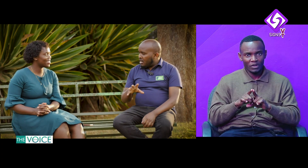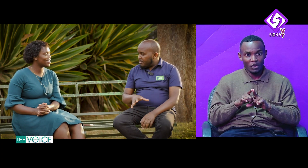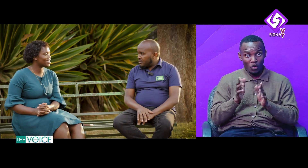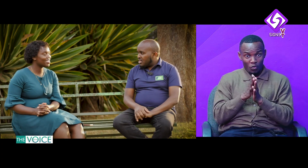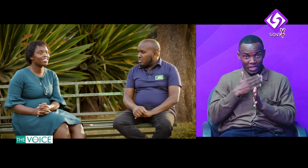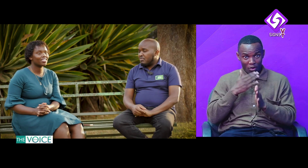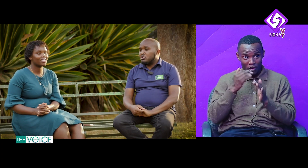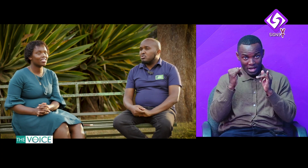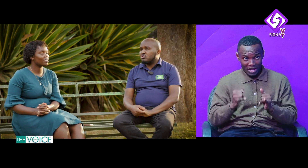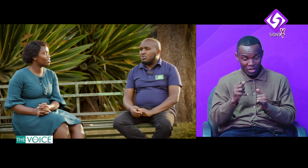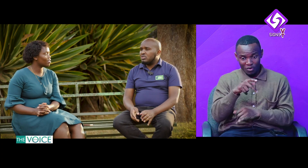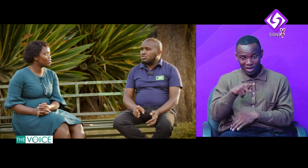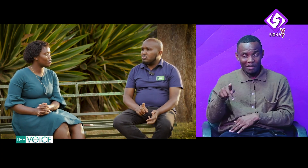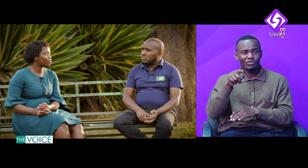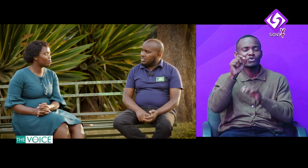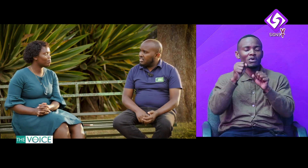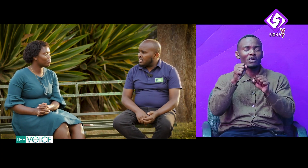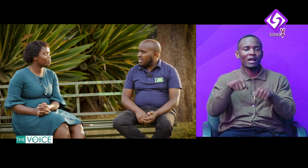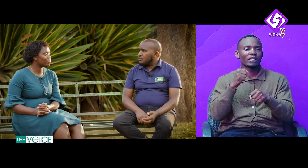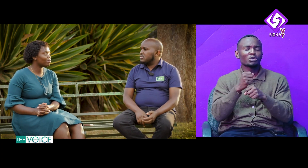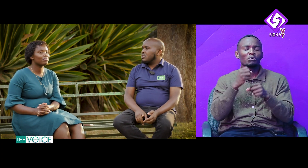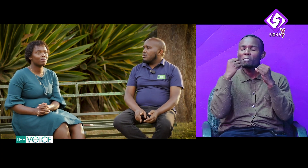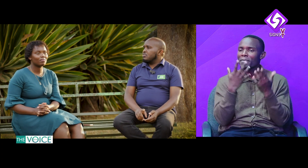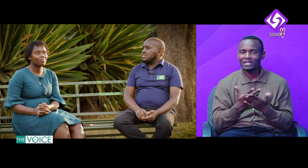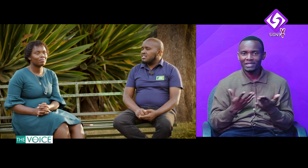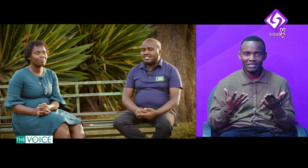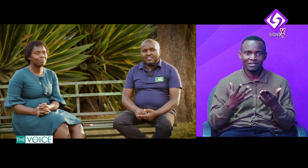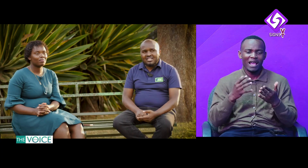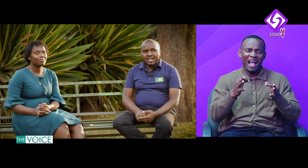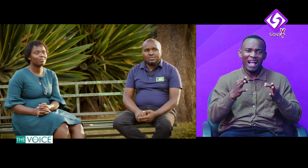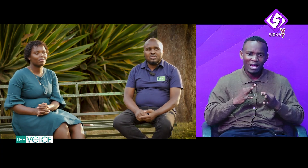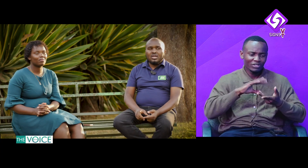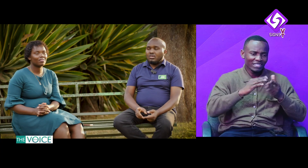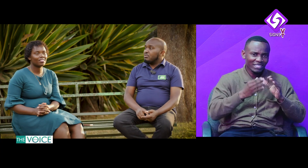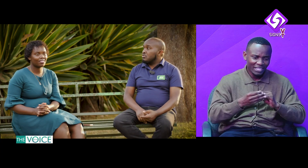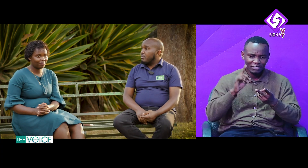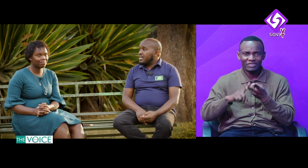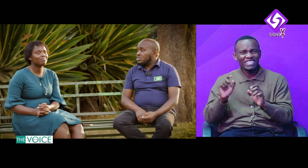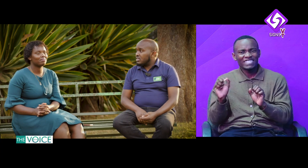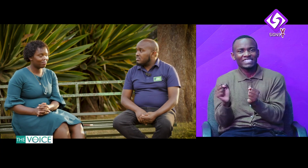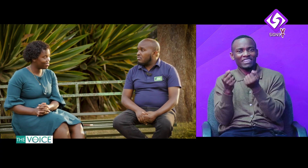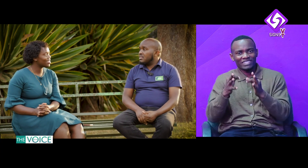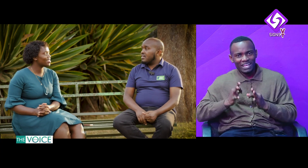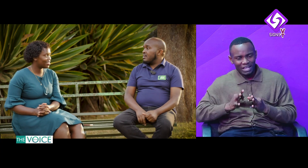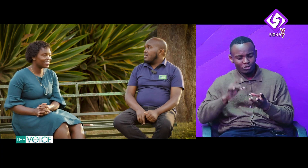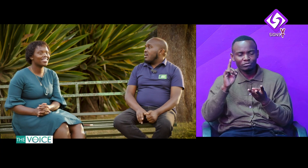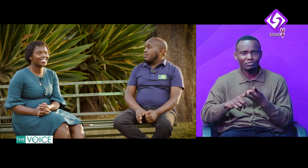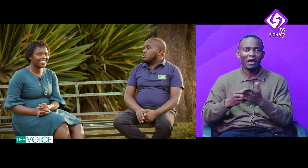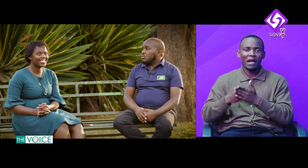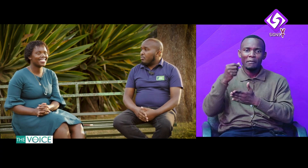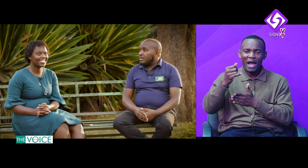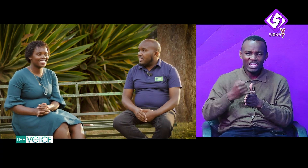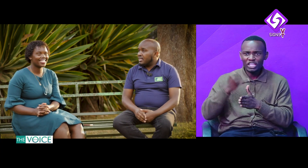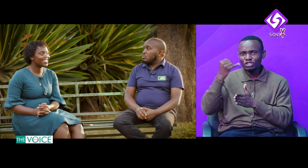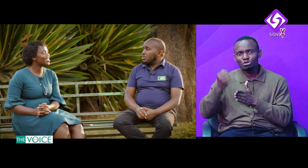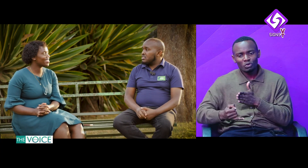Bank app, you're able to do so much. You're able to create an account, you're able to create a savings account, you're able to buy insurance from in there, you're able